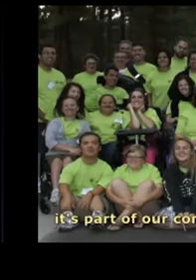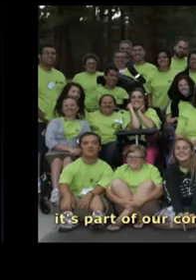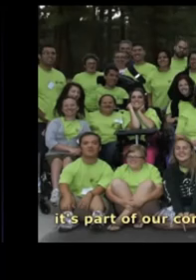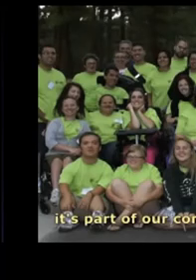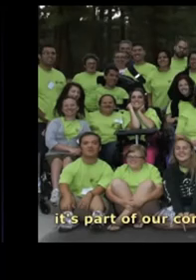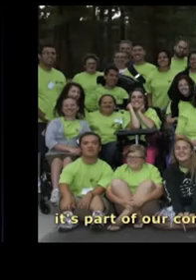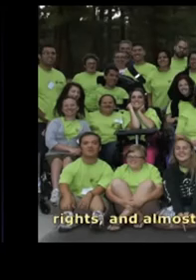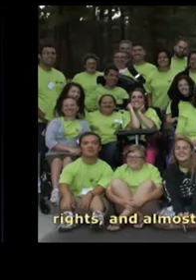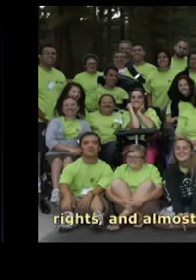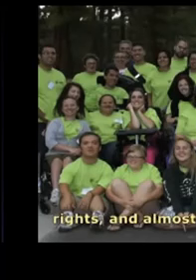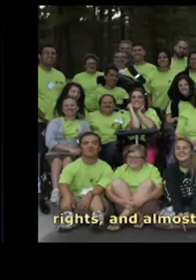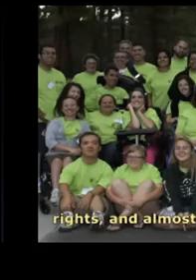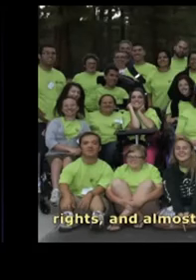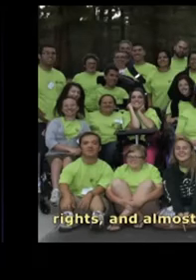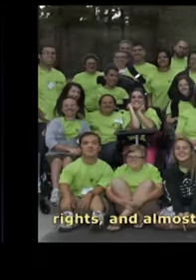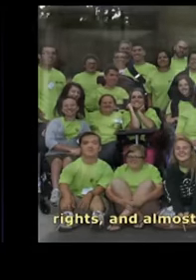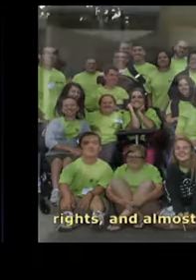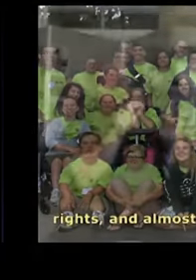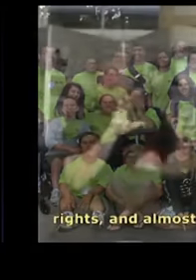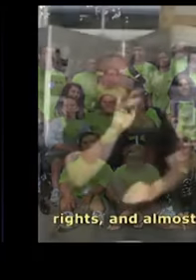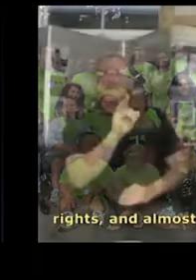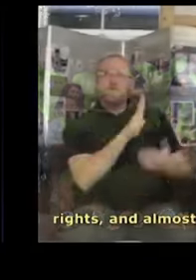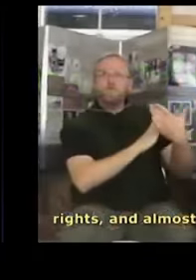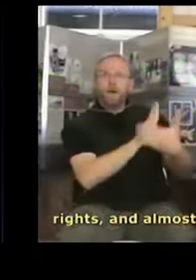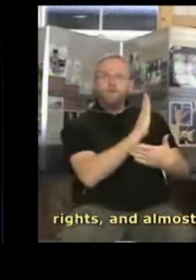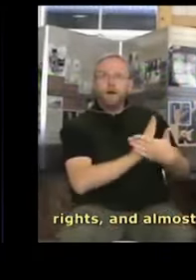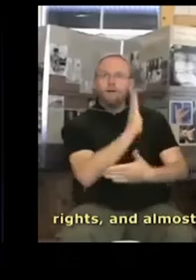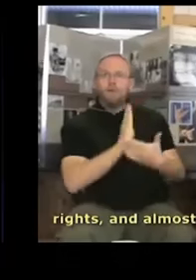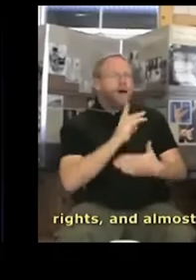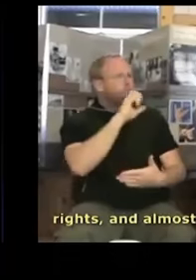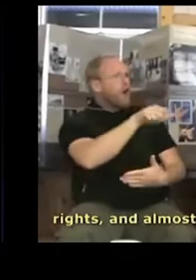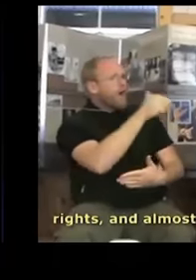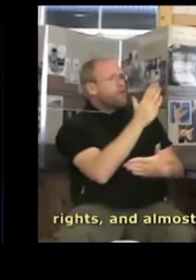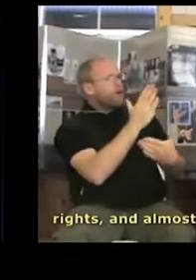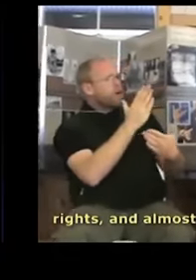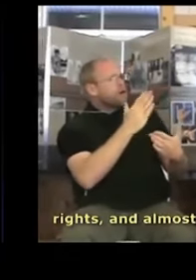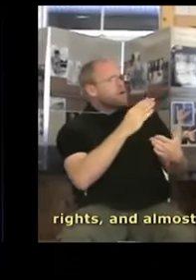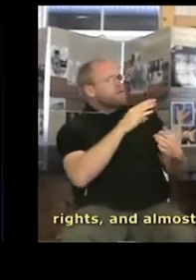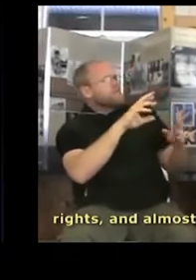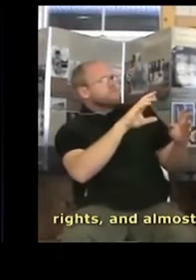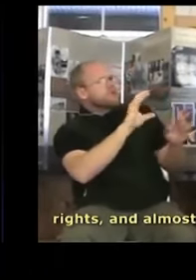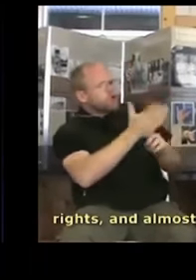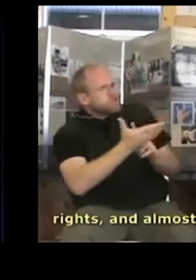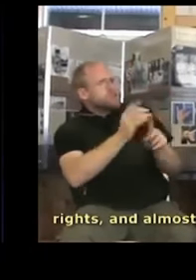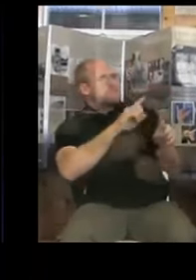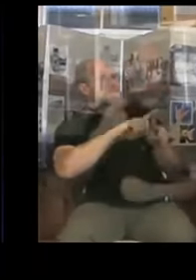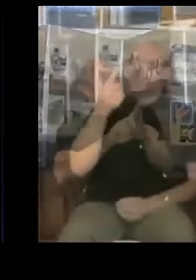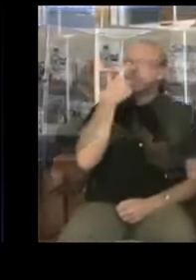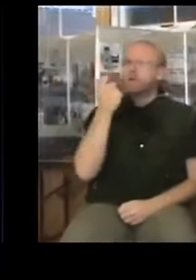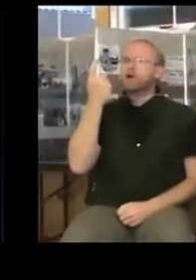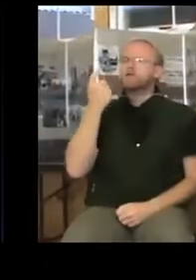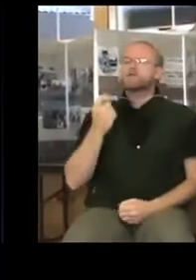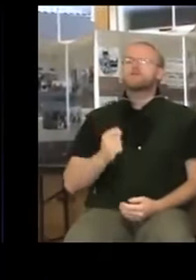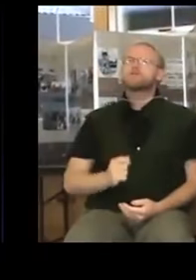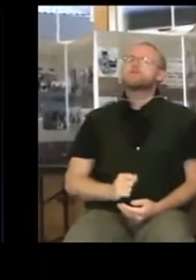community, and they teach civil rights from almost every other aspect but ours.